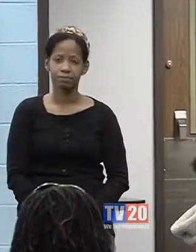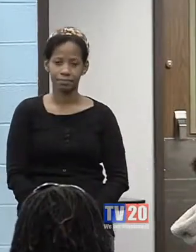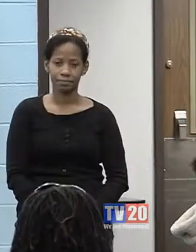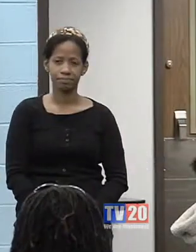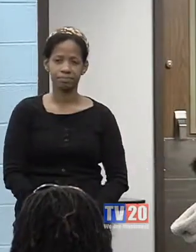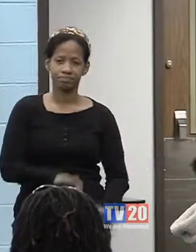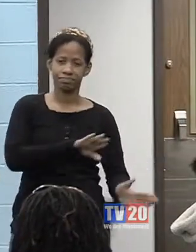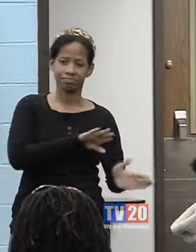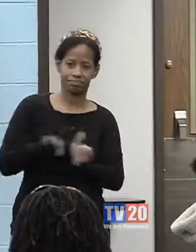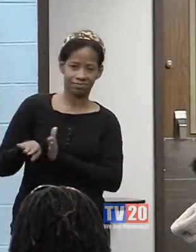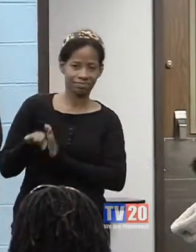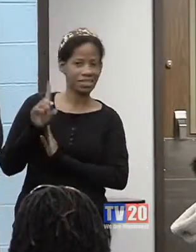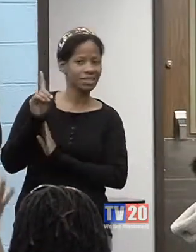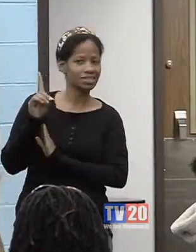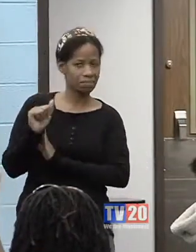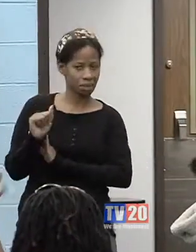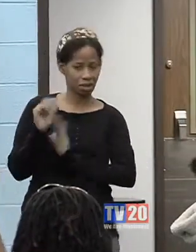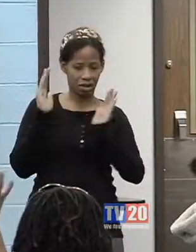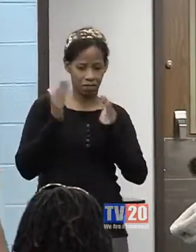And,